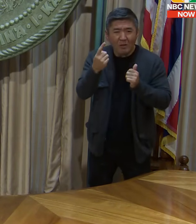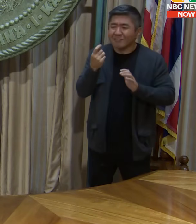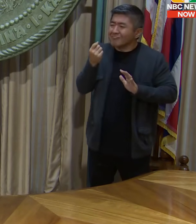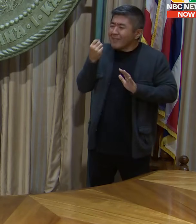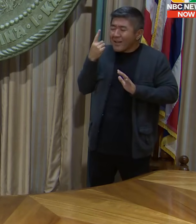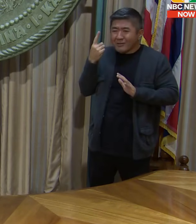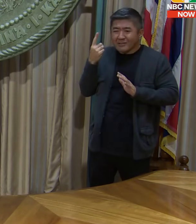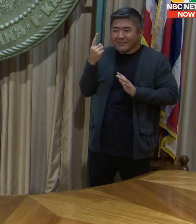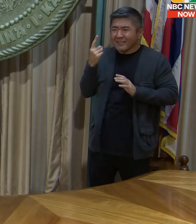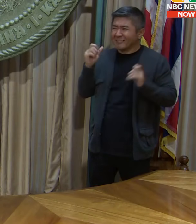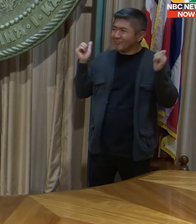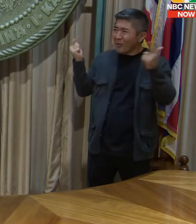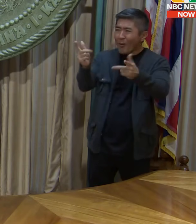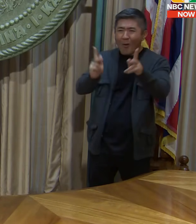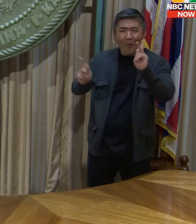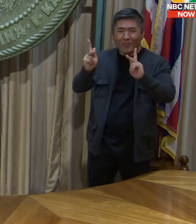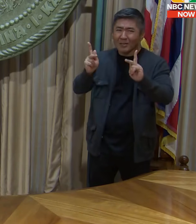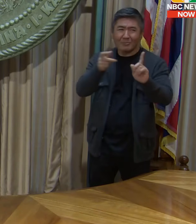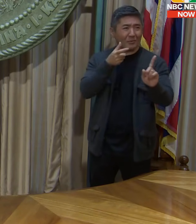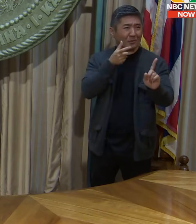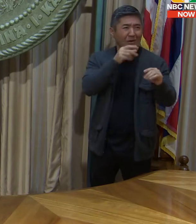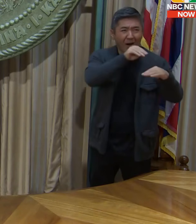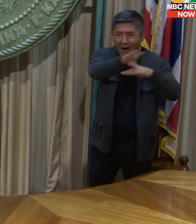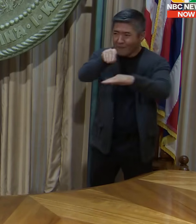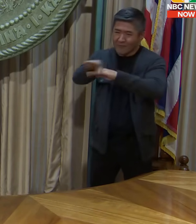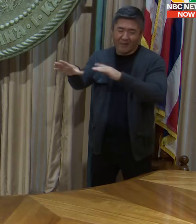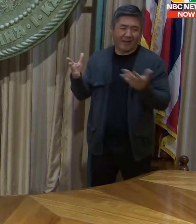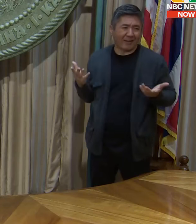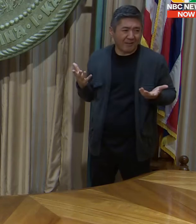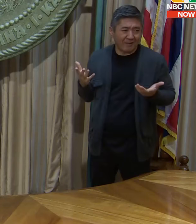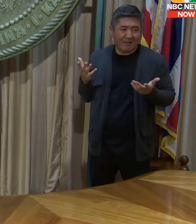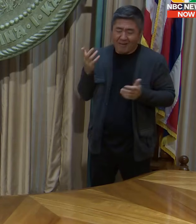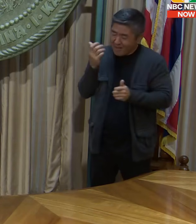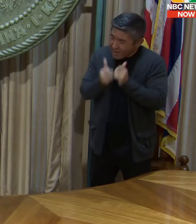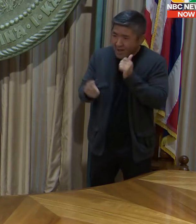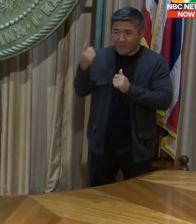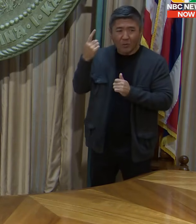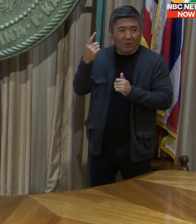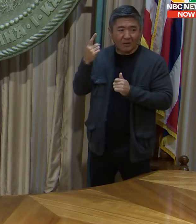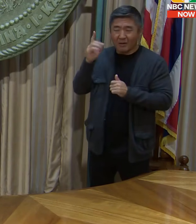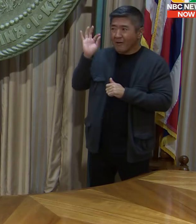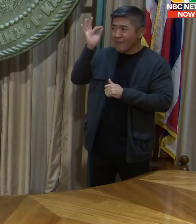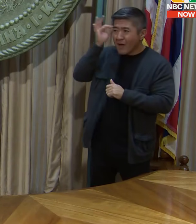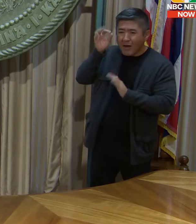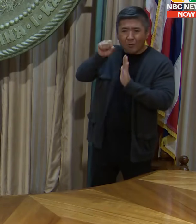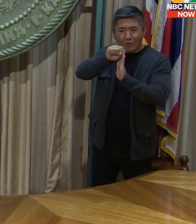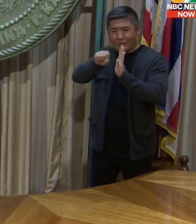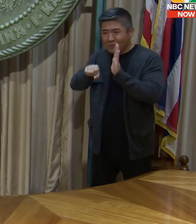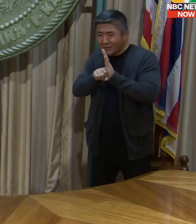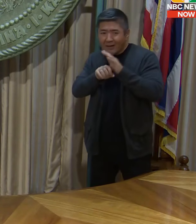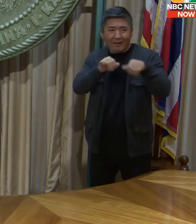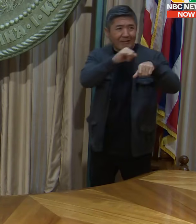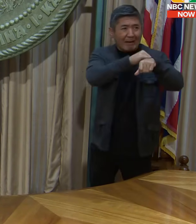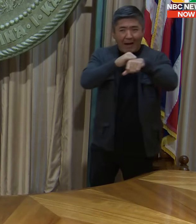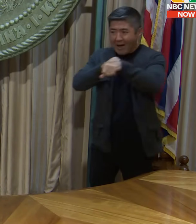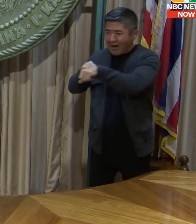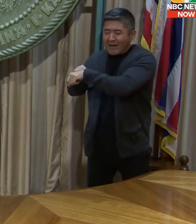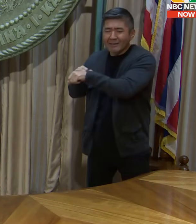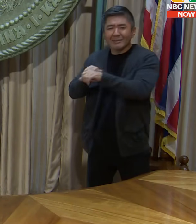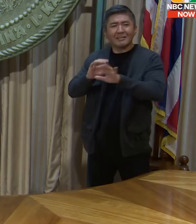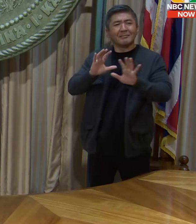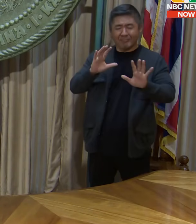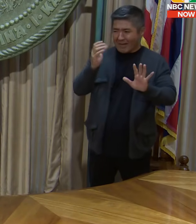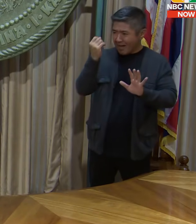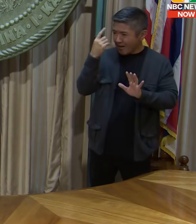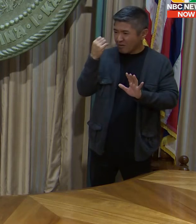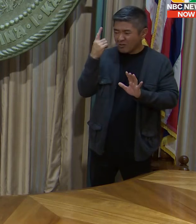is impacted by COVID-19, and all of us collectively, federal, state, county, want to assure the people